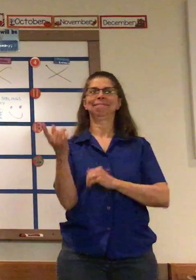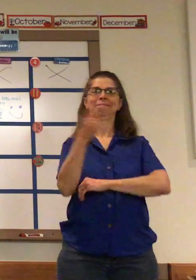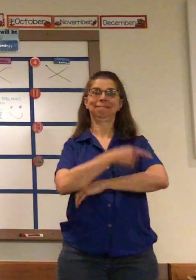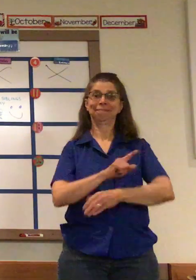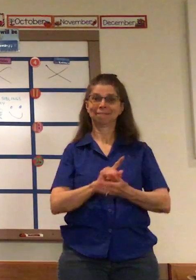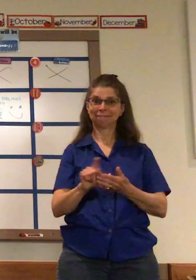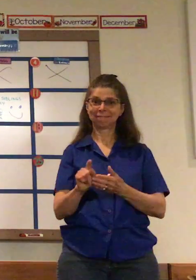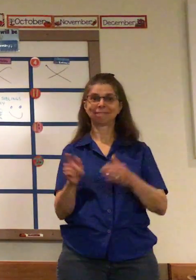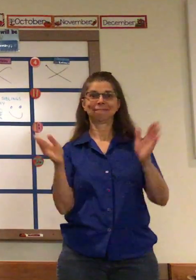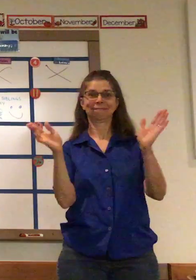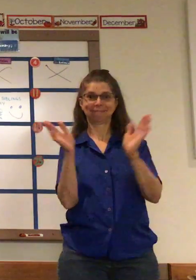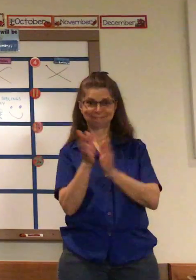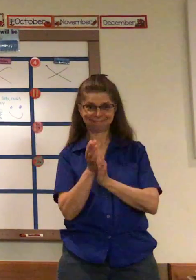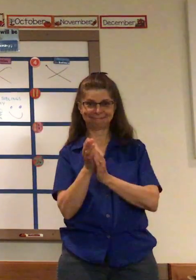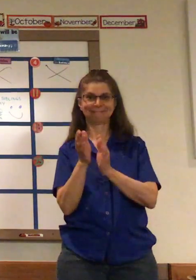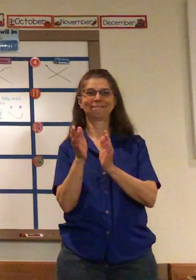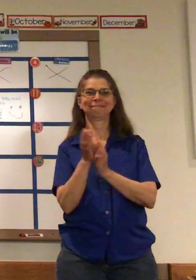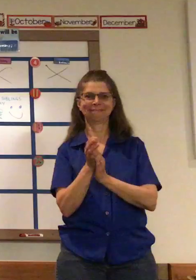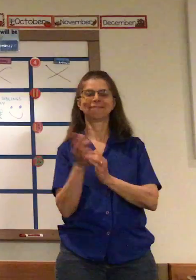Days of the week.